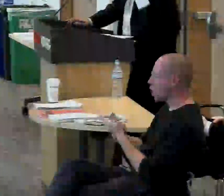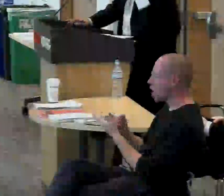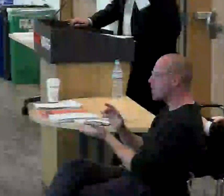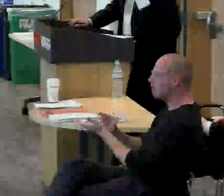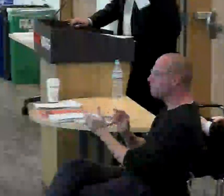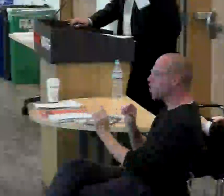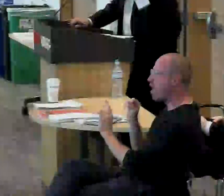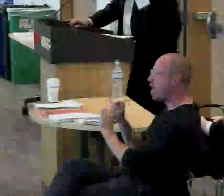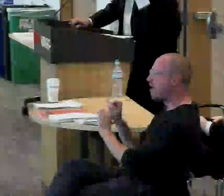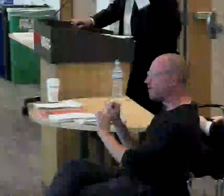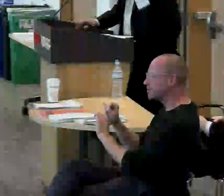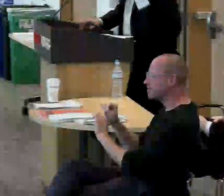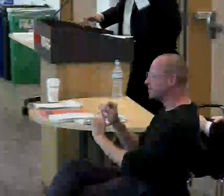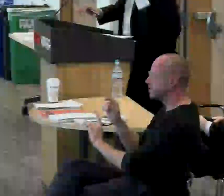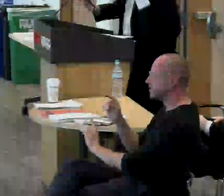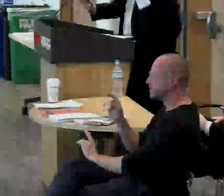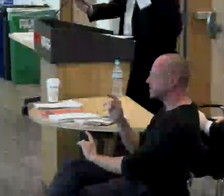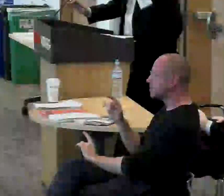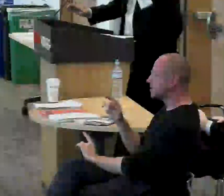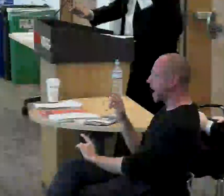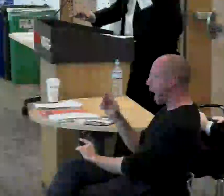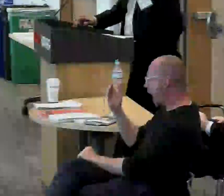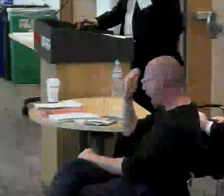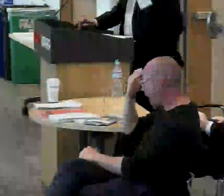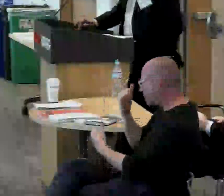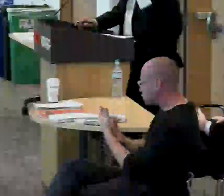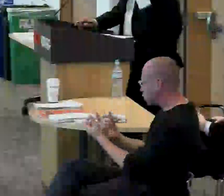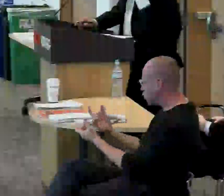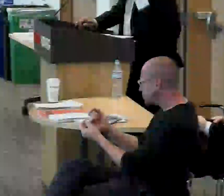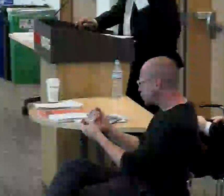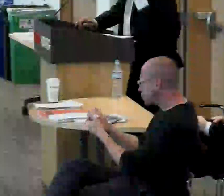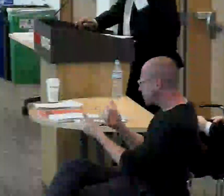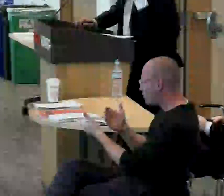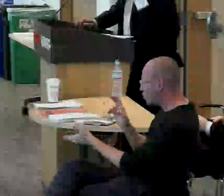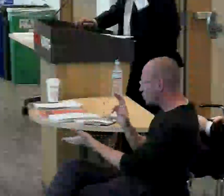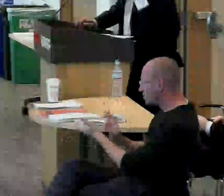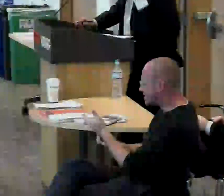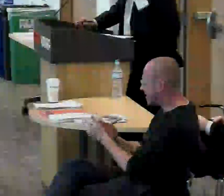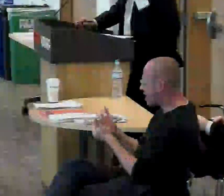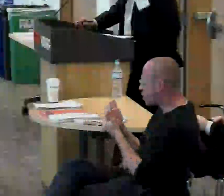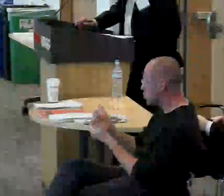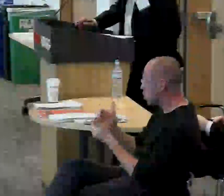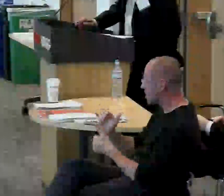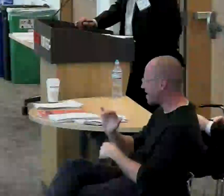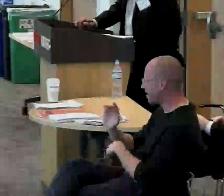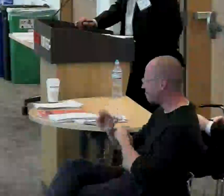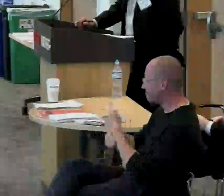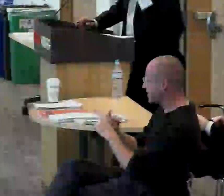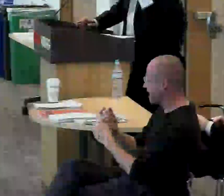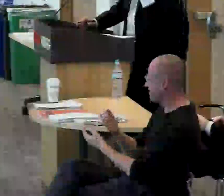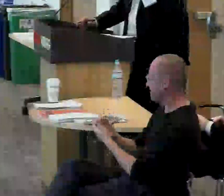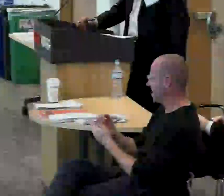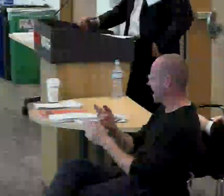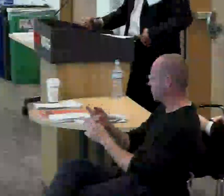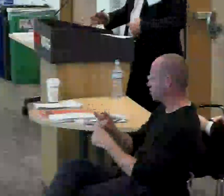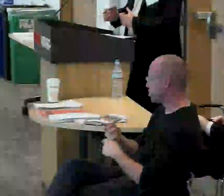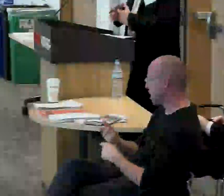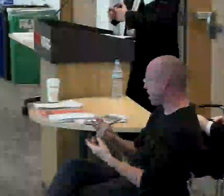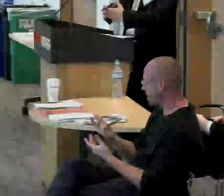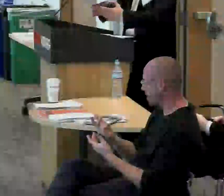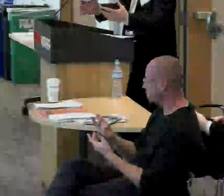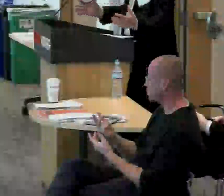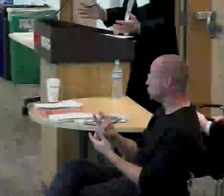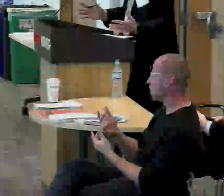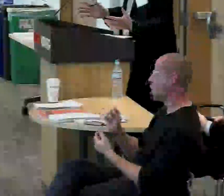different before engaging in certain different financial products and services. And so this is another opportunity in which when you're in that